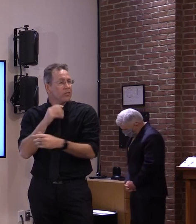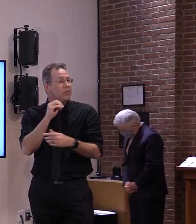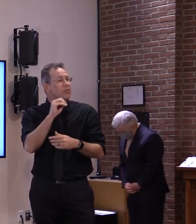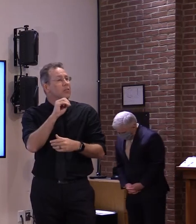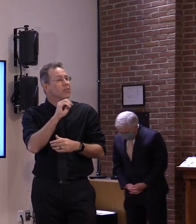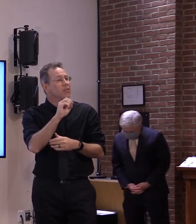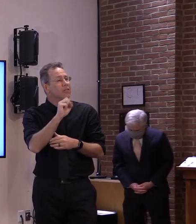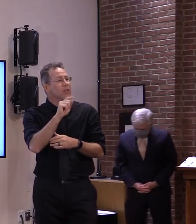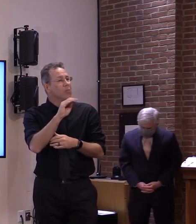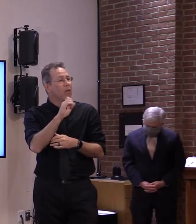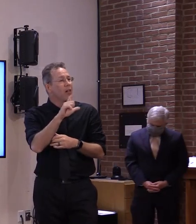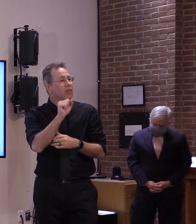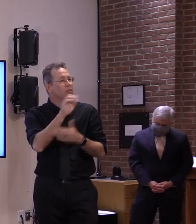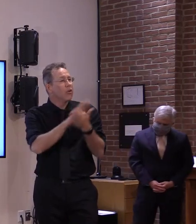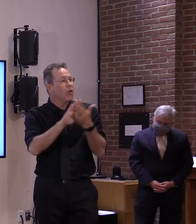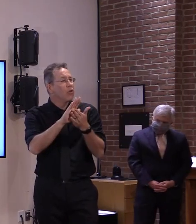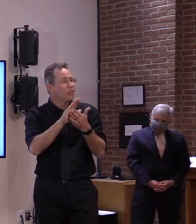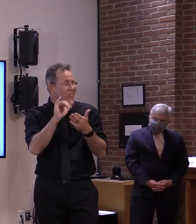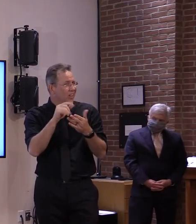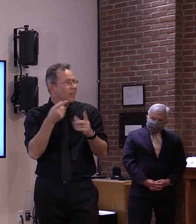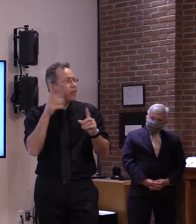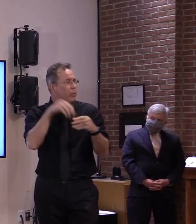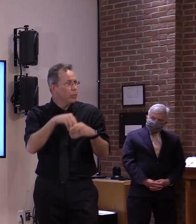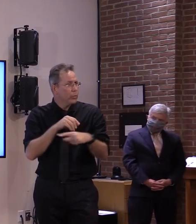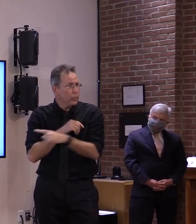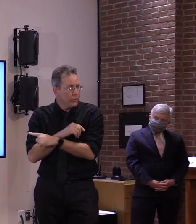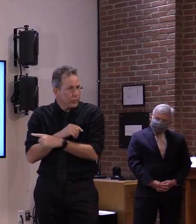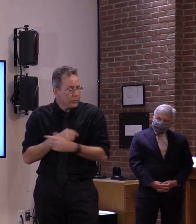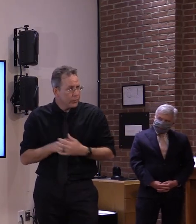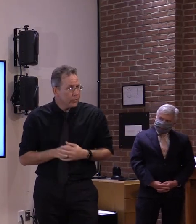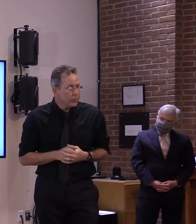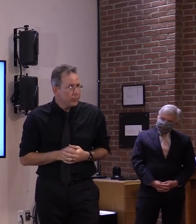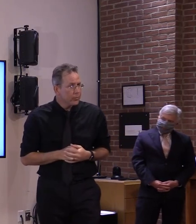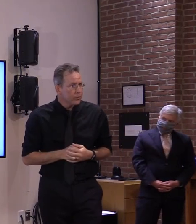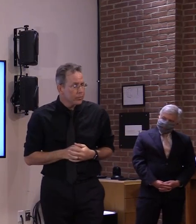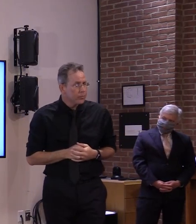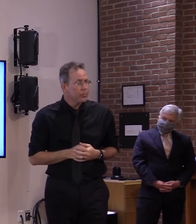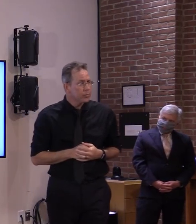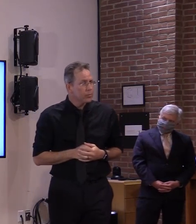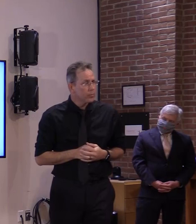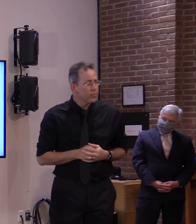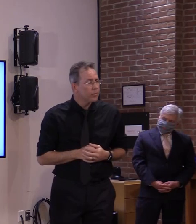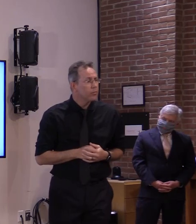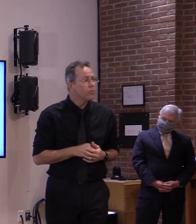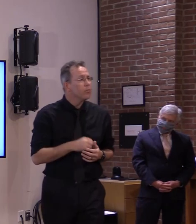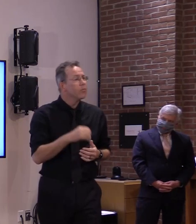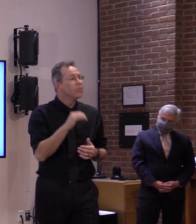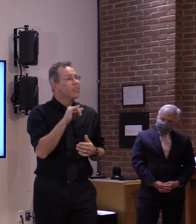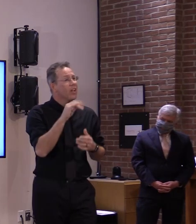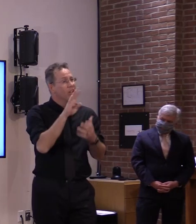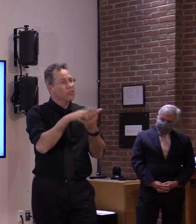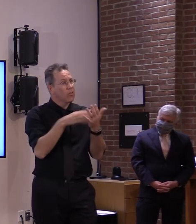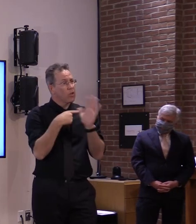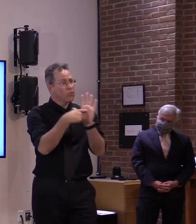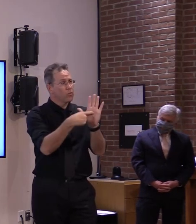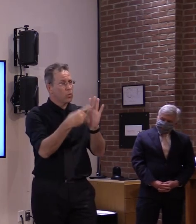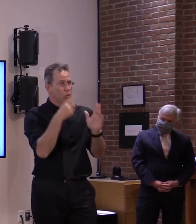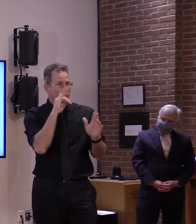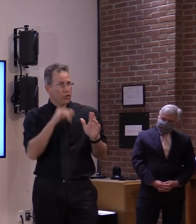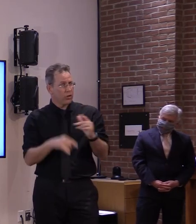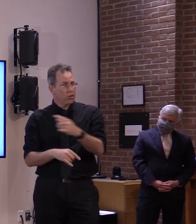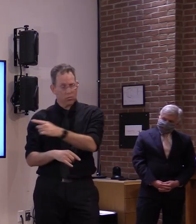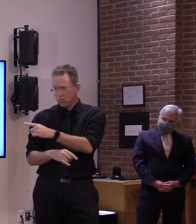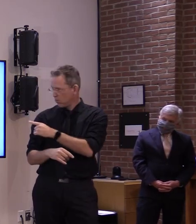again, pictures often tell much more than words, and I want you to get the impression, at